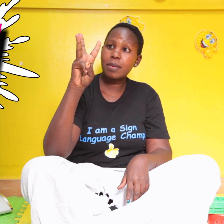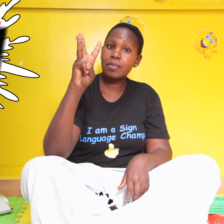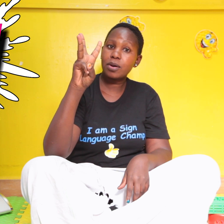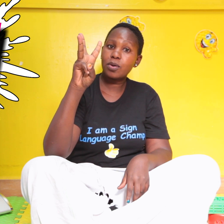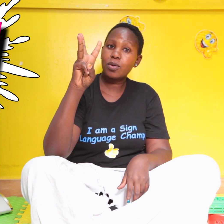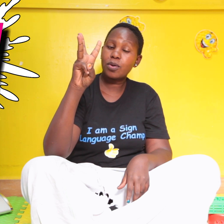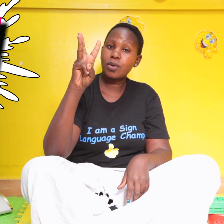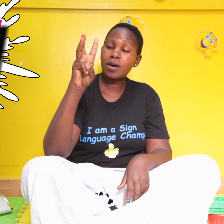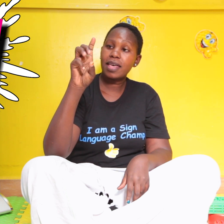W,